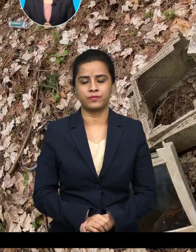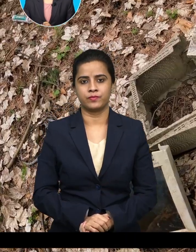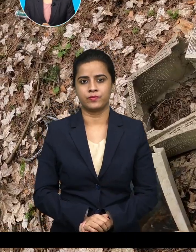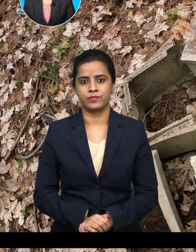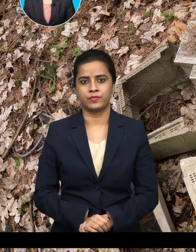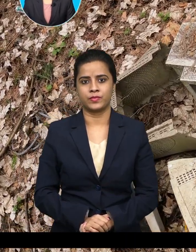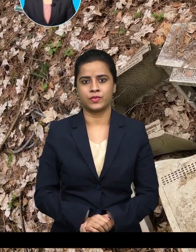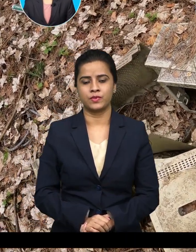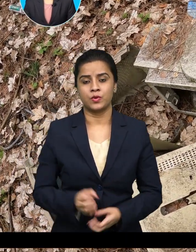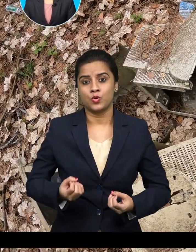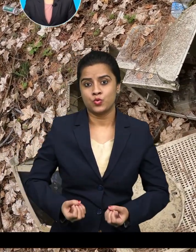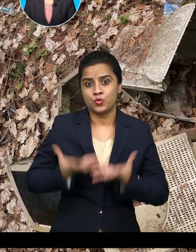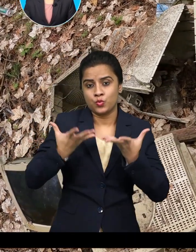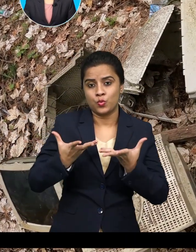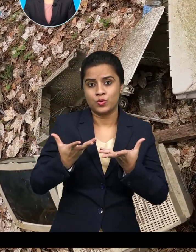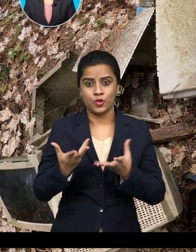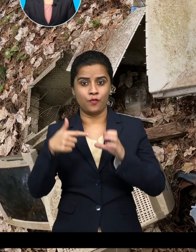Sources of e-waste: